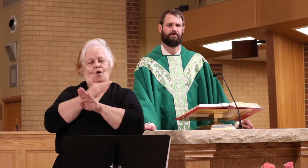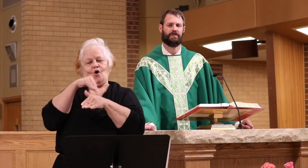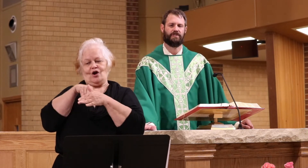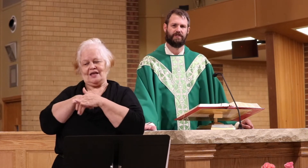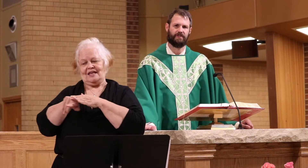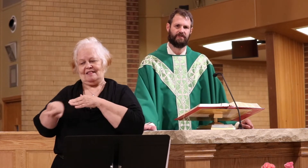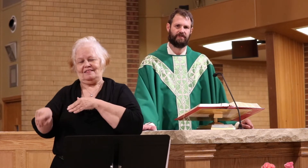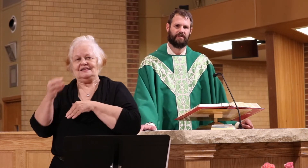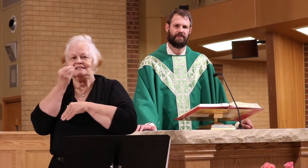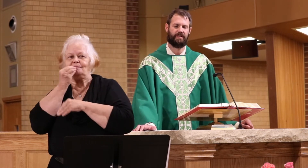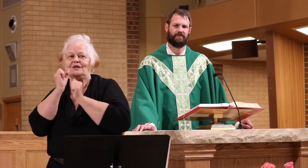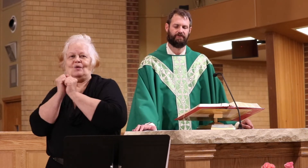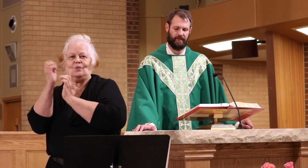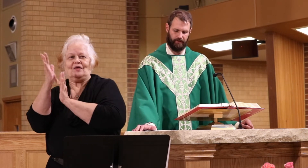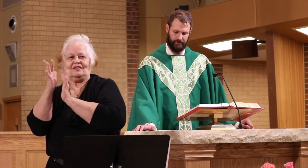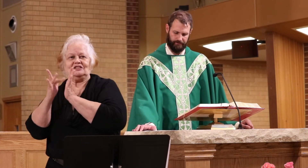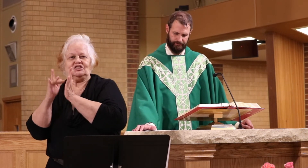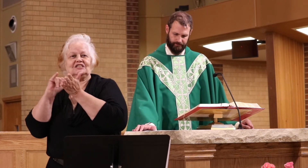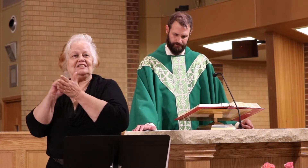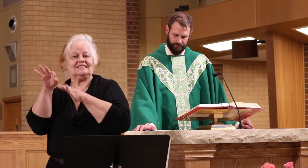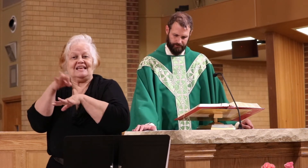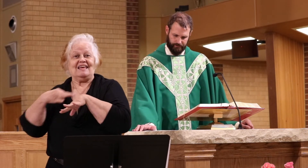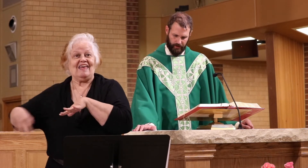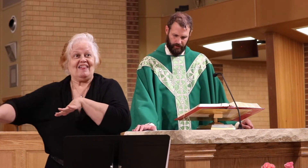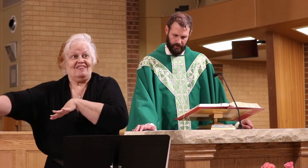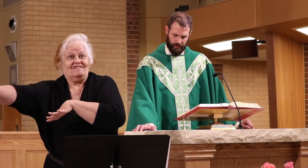meal with Jesus in the field.